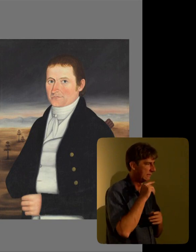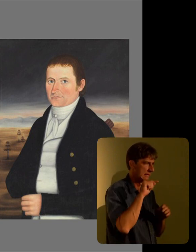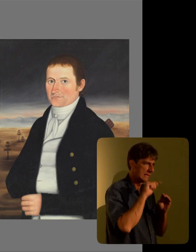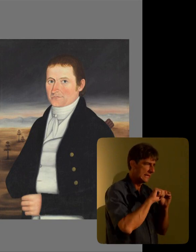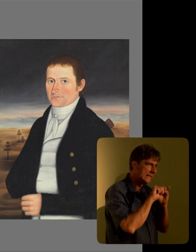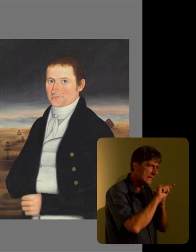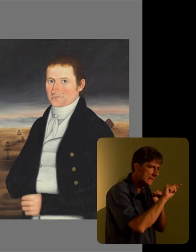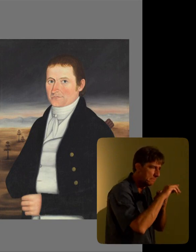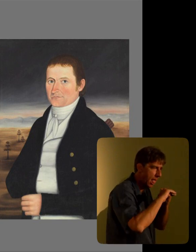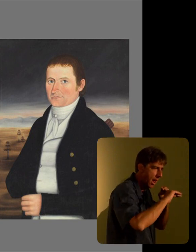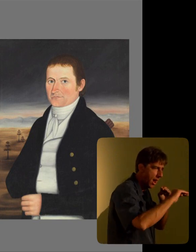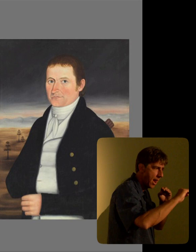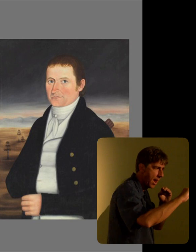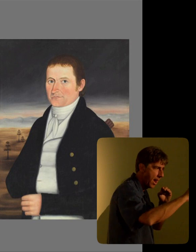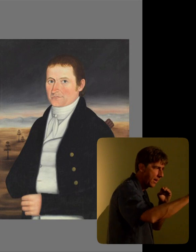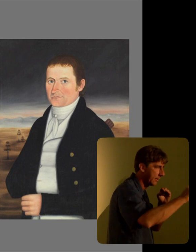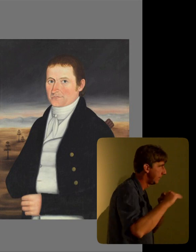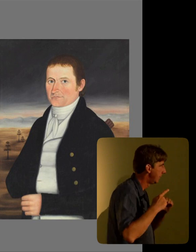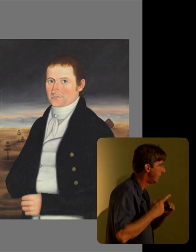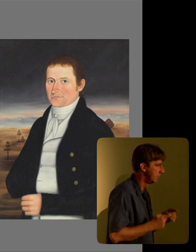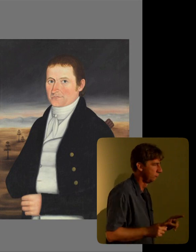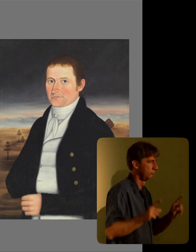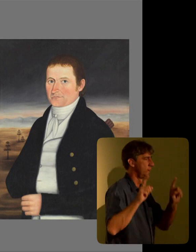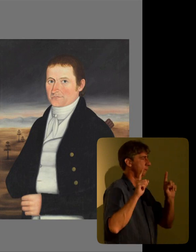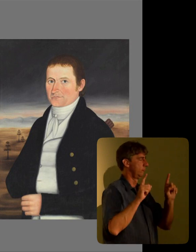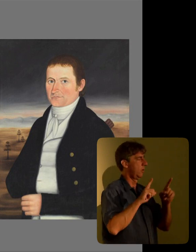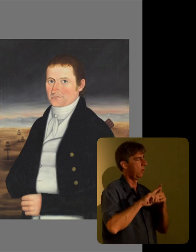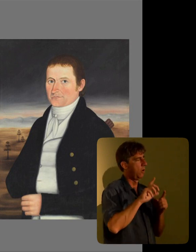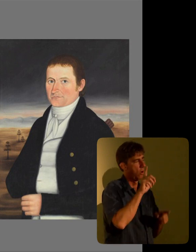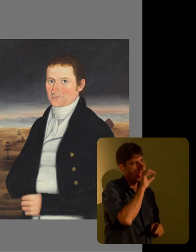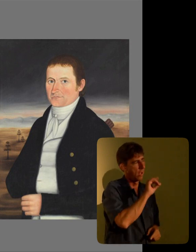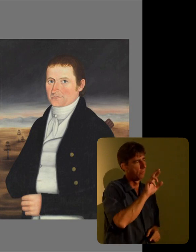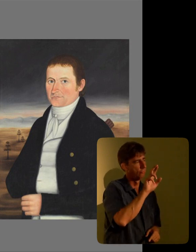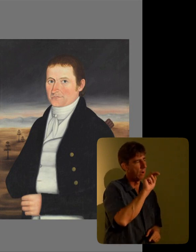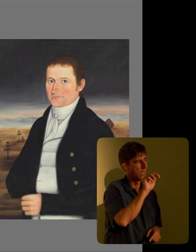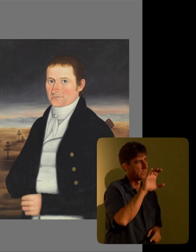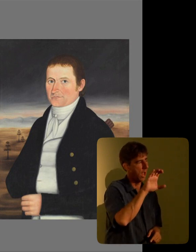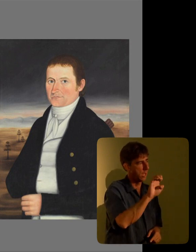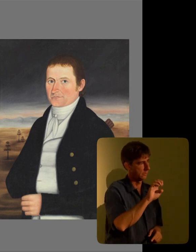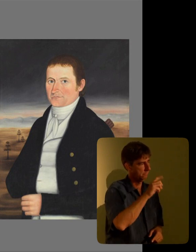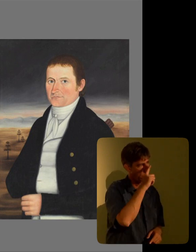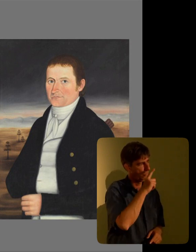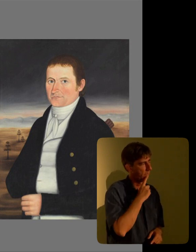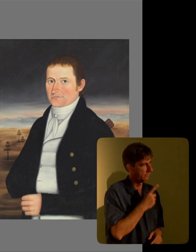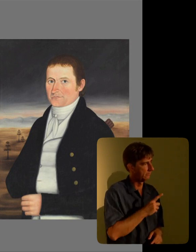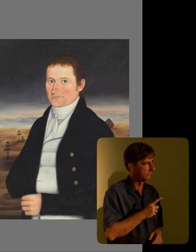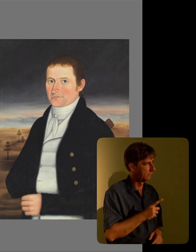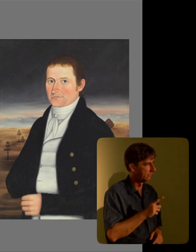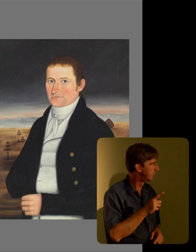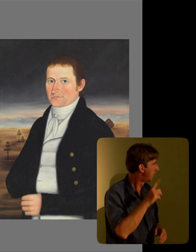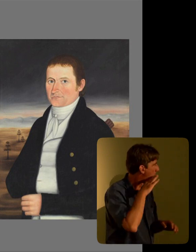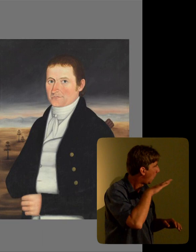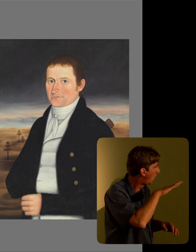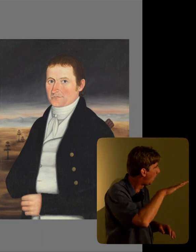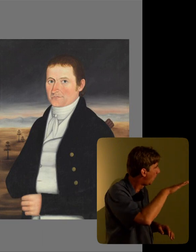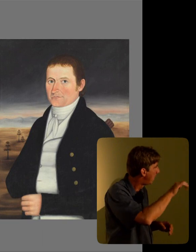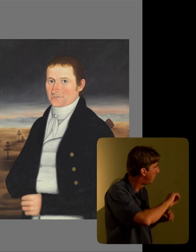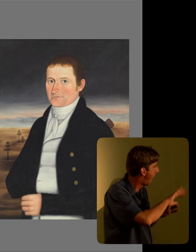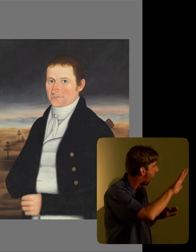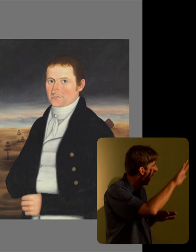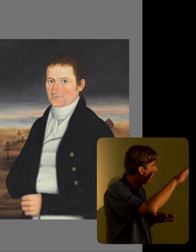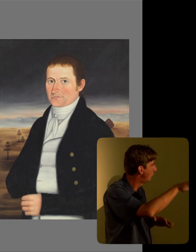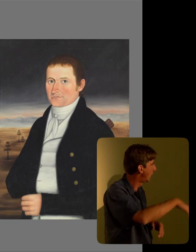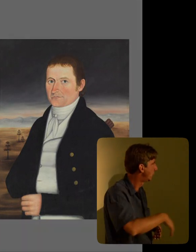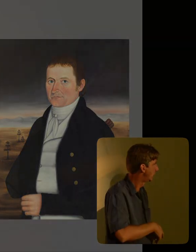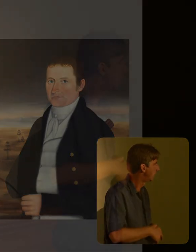the sitters are elevated above it, almost like a Renaissance portrait, leading back to a distant mountain range and some